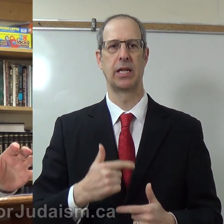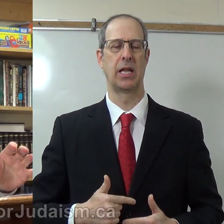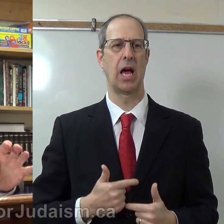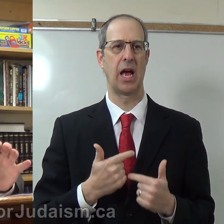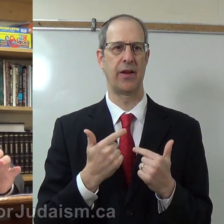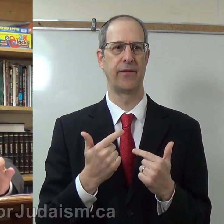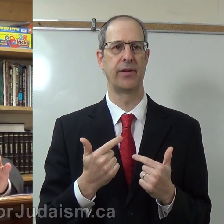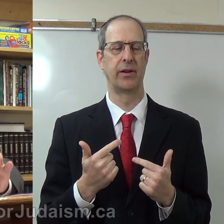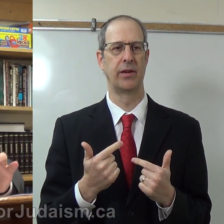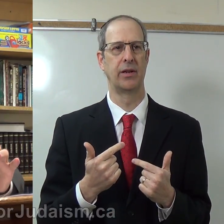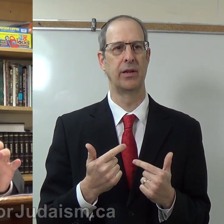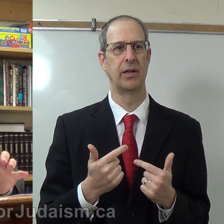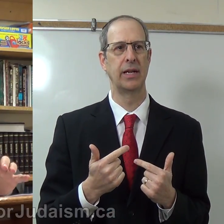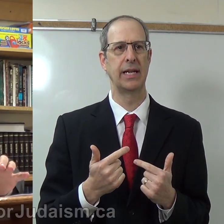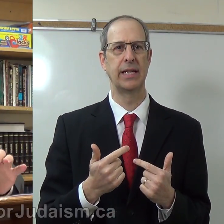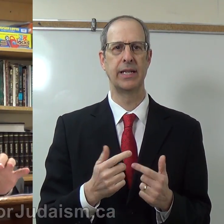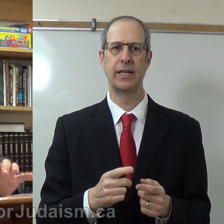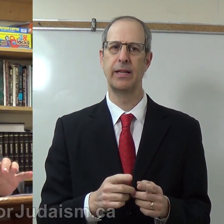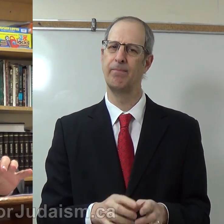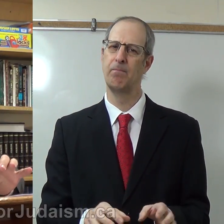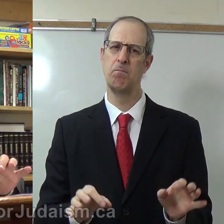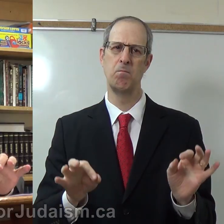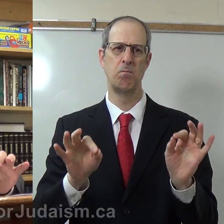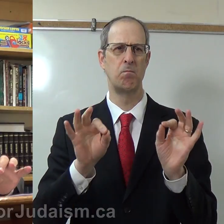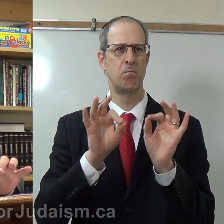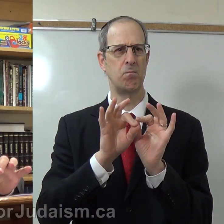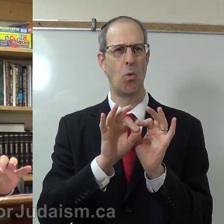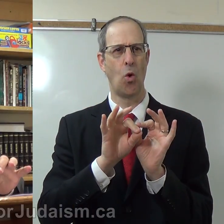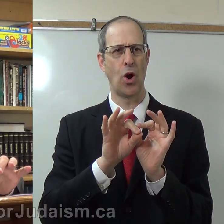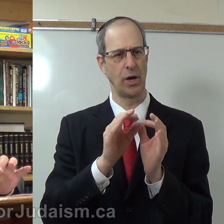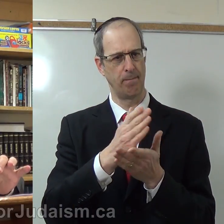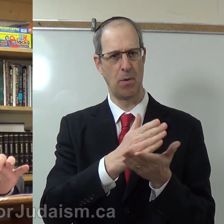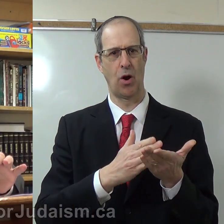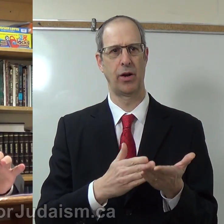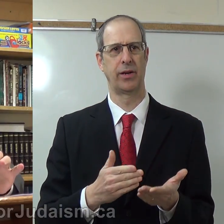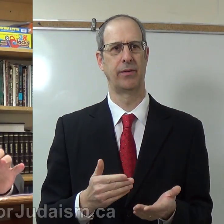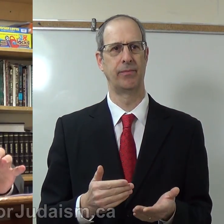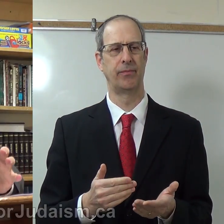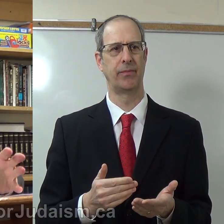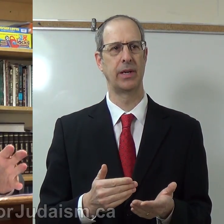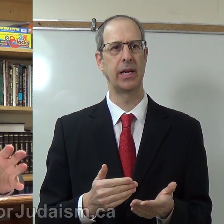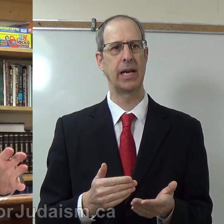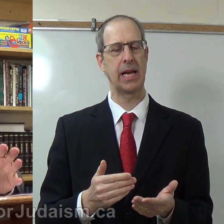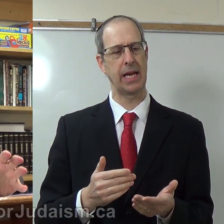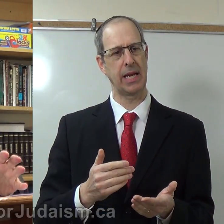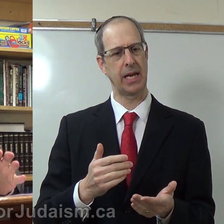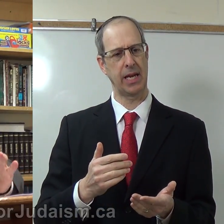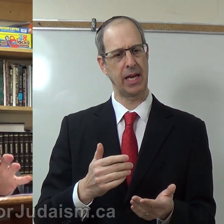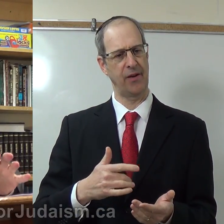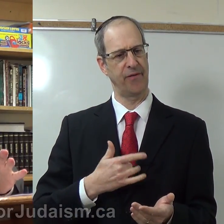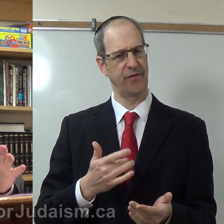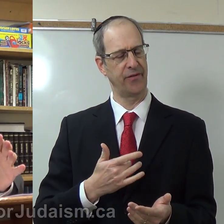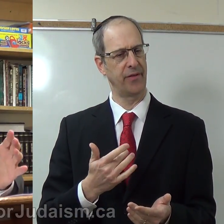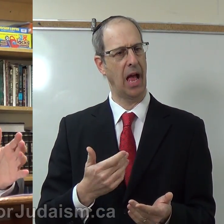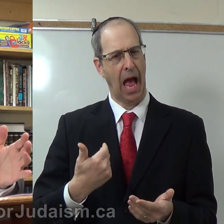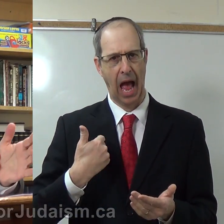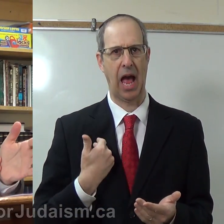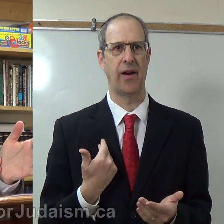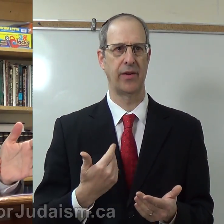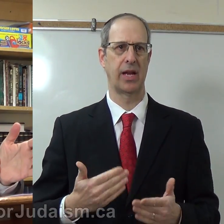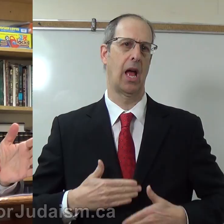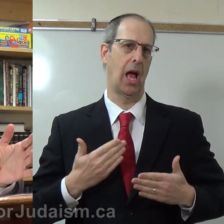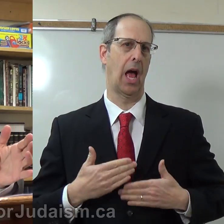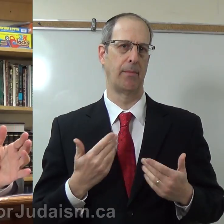is a very important ingredient in being able to have a happy life.